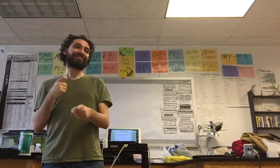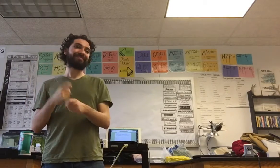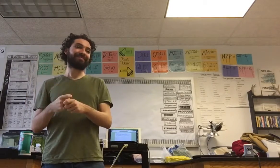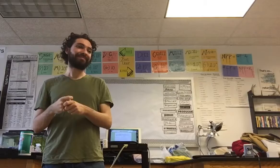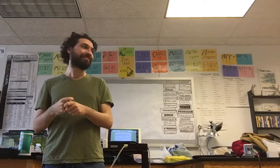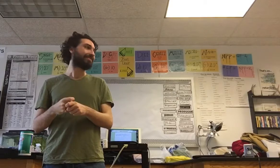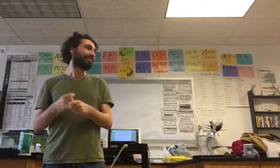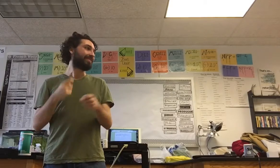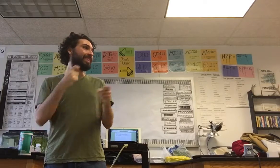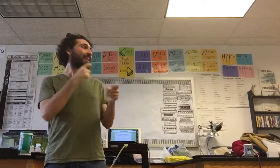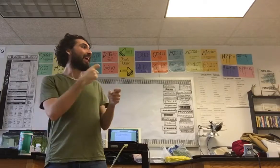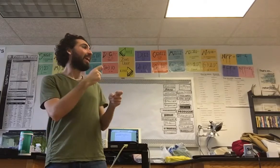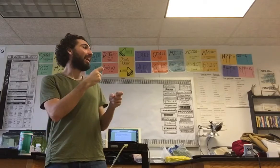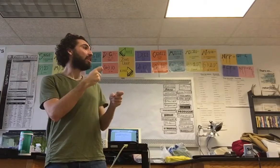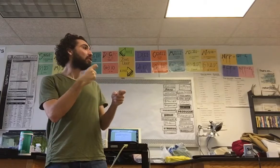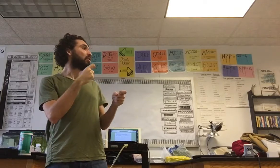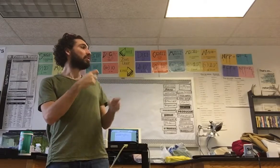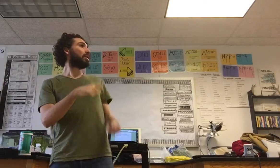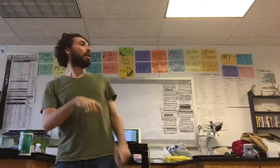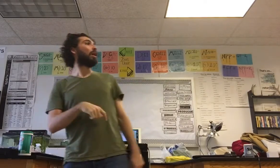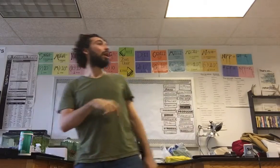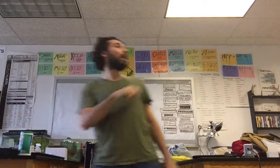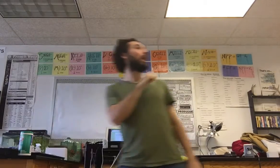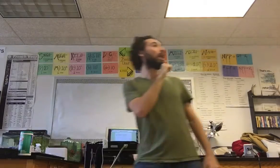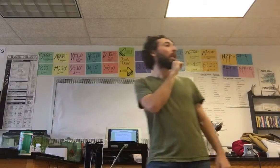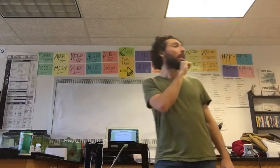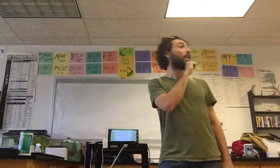Wait, what did you do on the setup? He said not true.